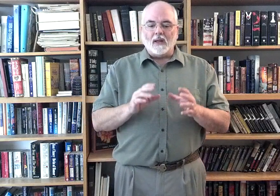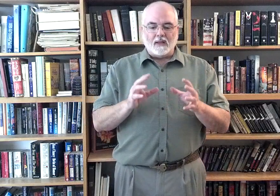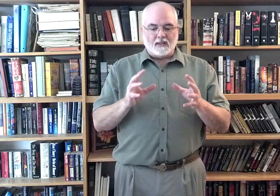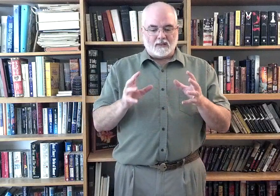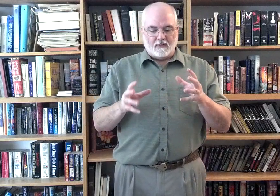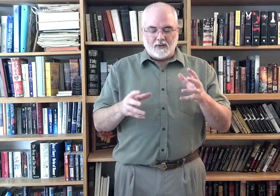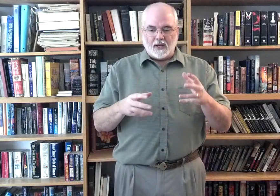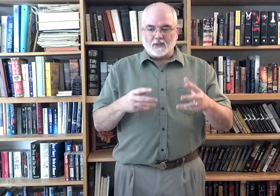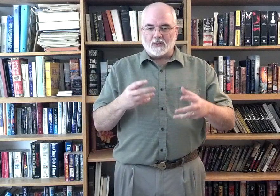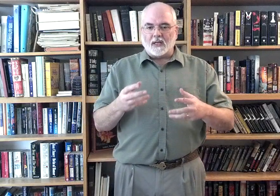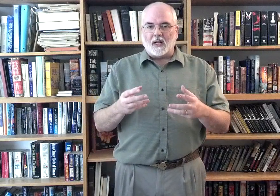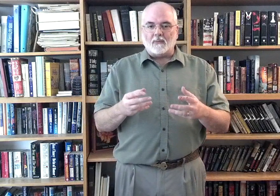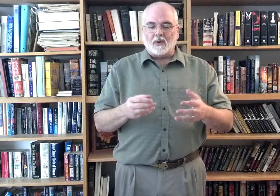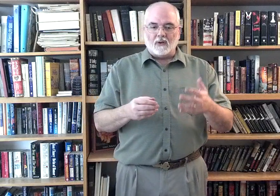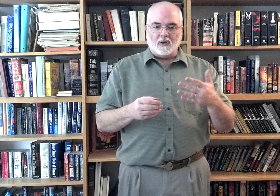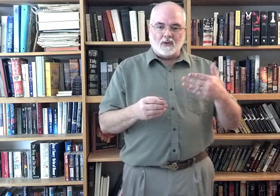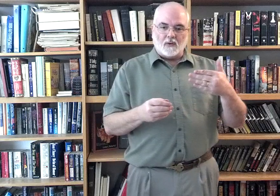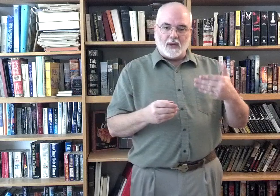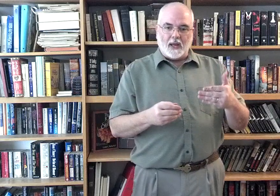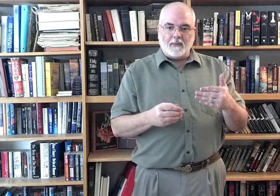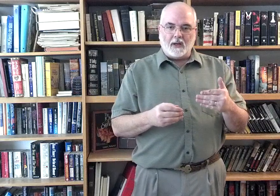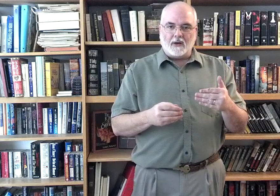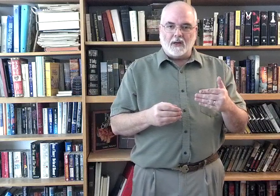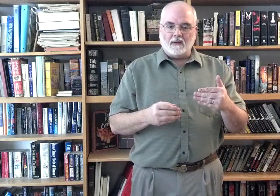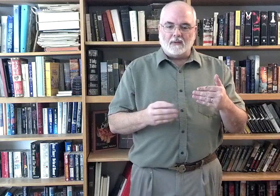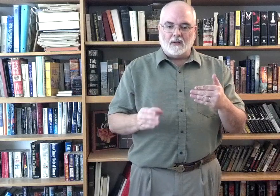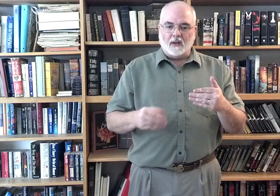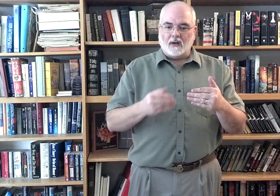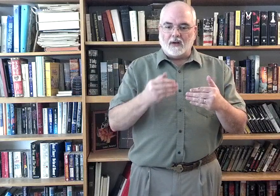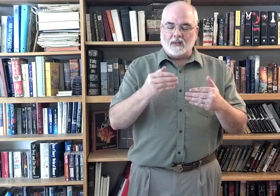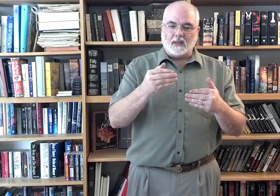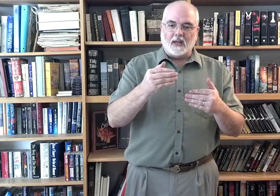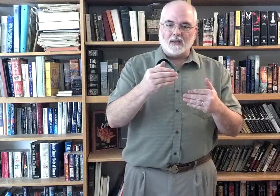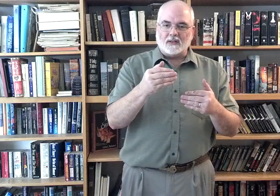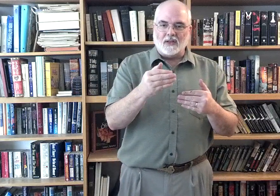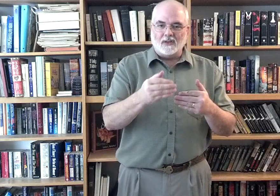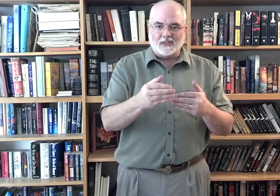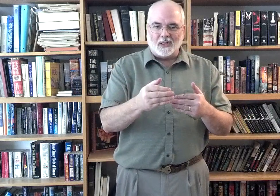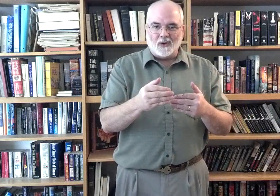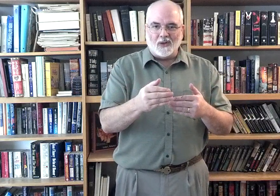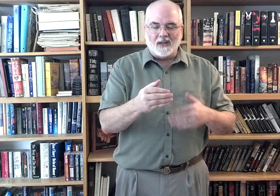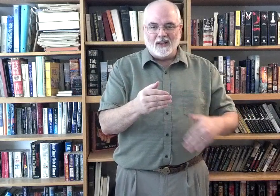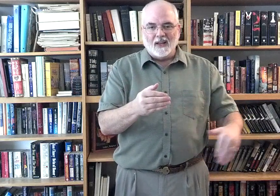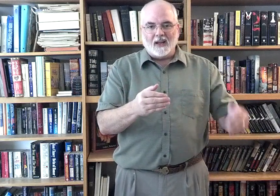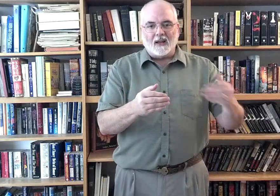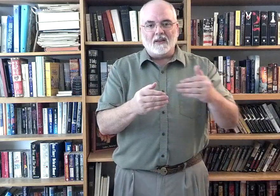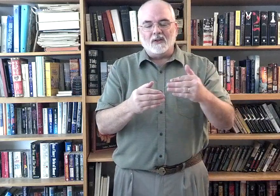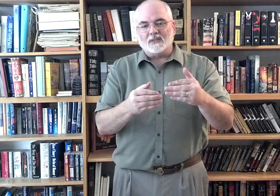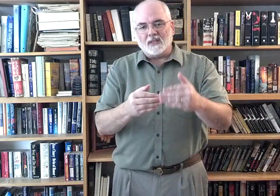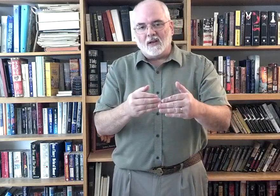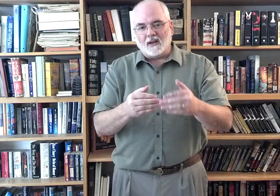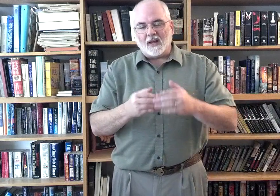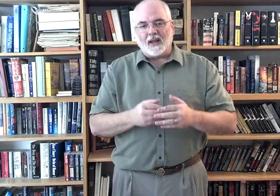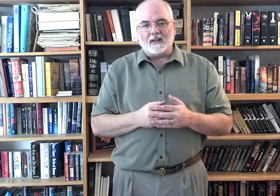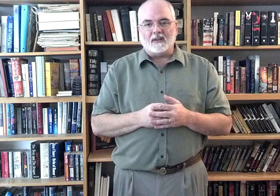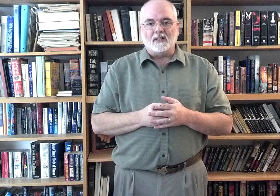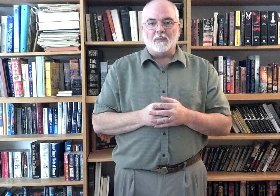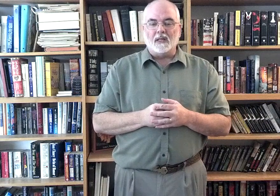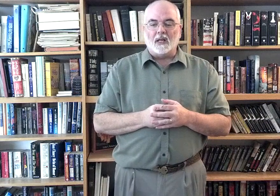these videos are set up, there's a vocabulary, there is a sung slowly, and then there's sung at the speed that it will